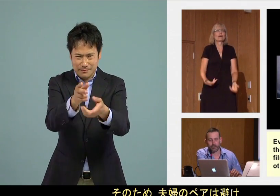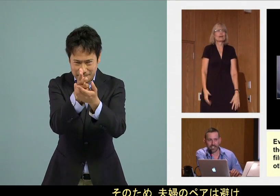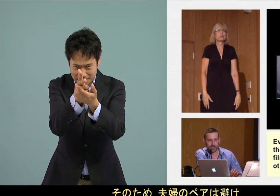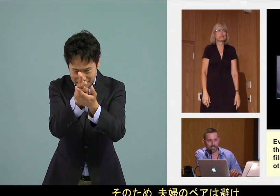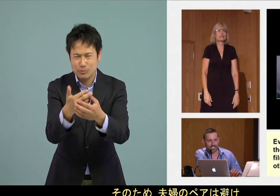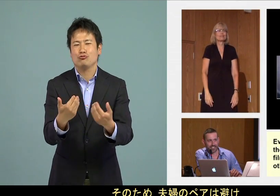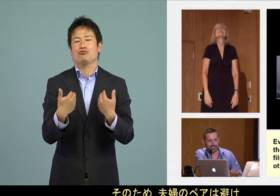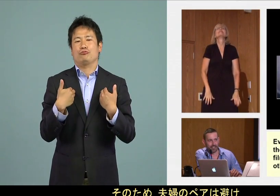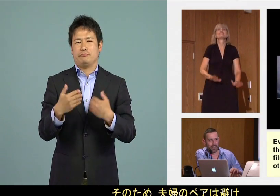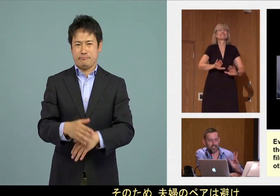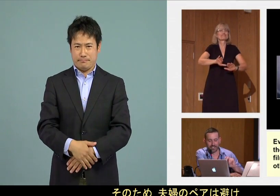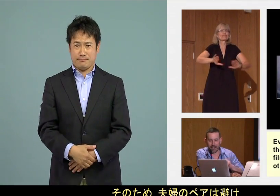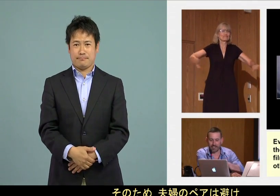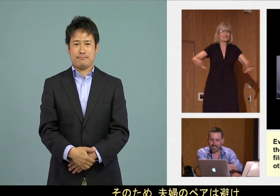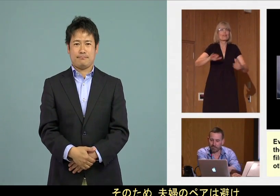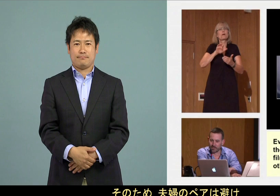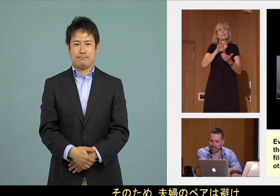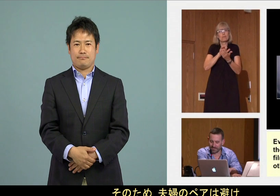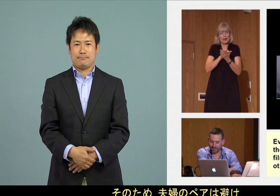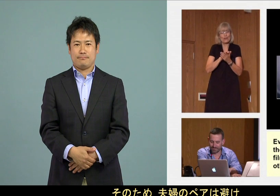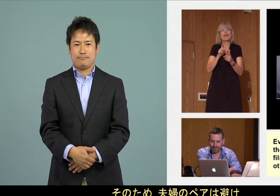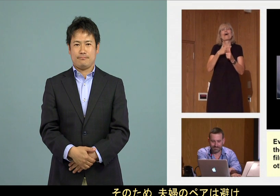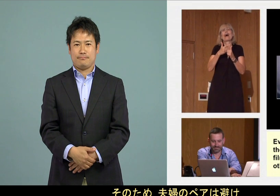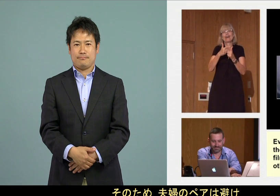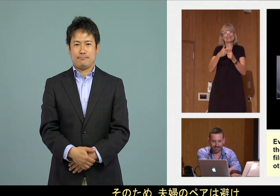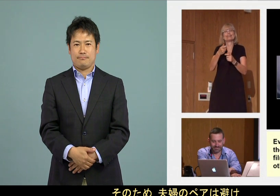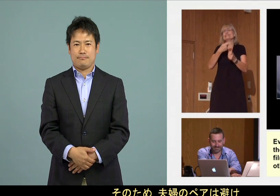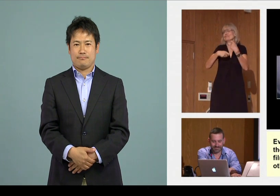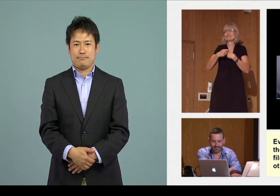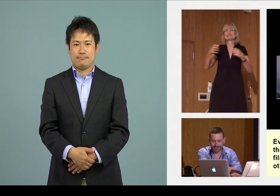who were friends with each other, rather than married couples.